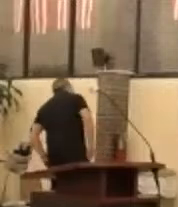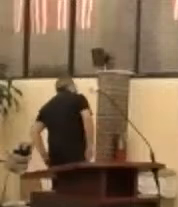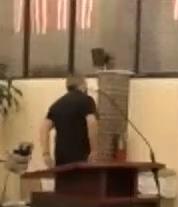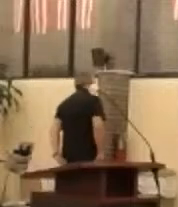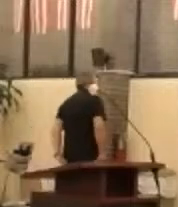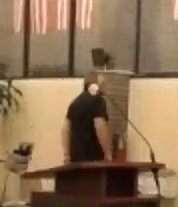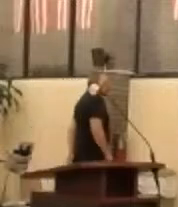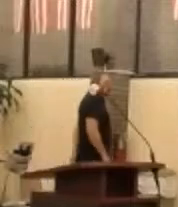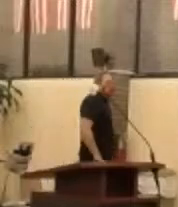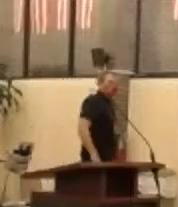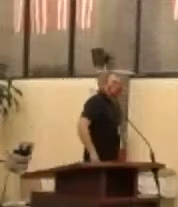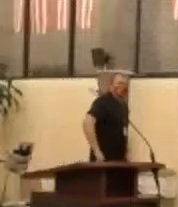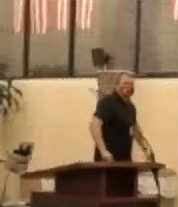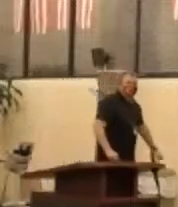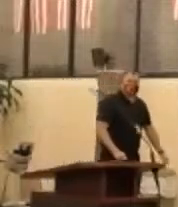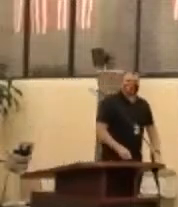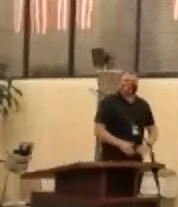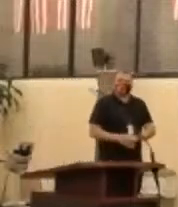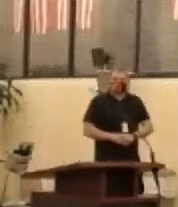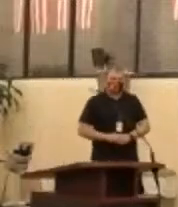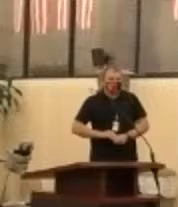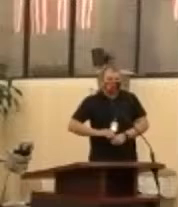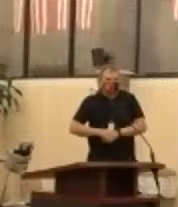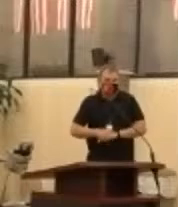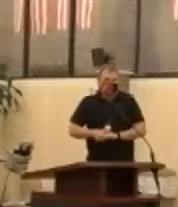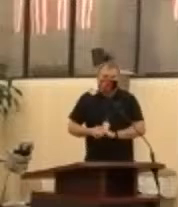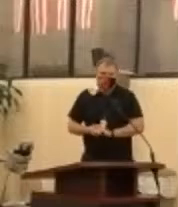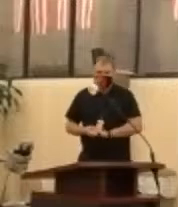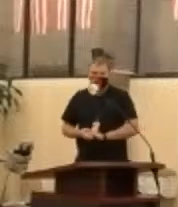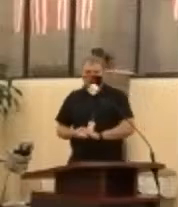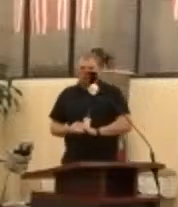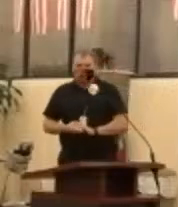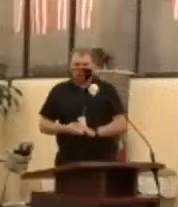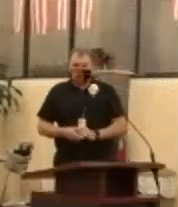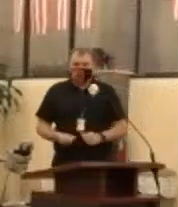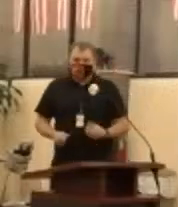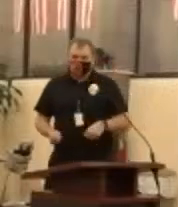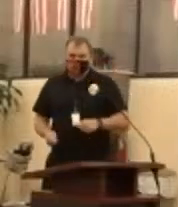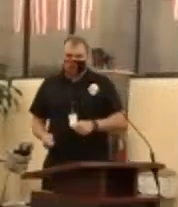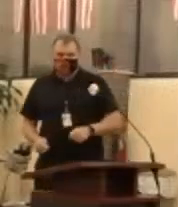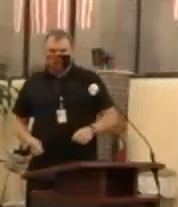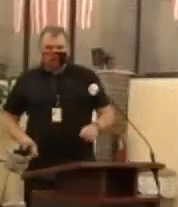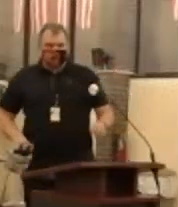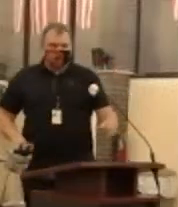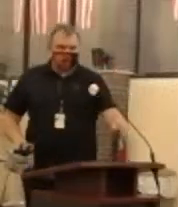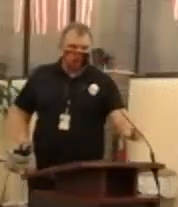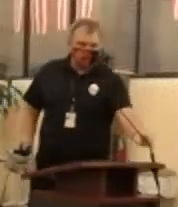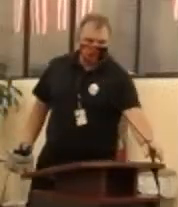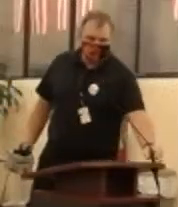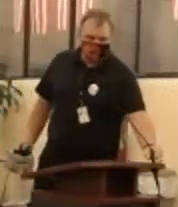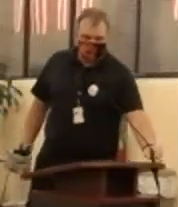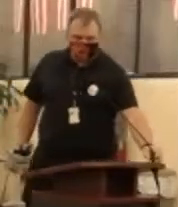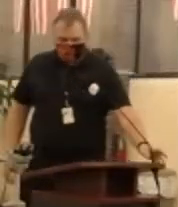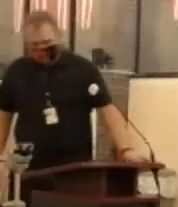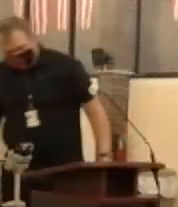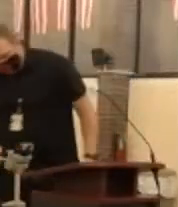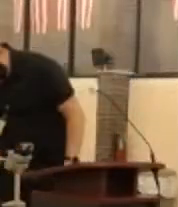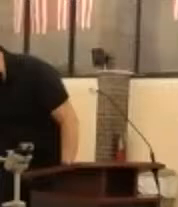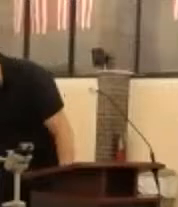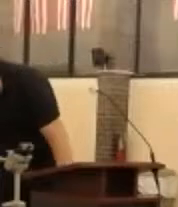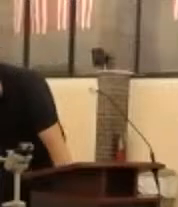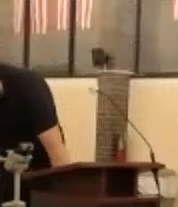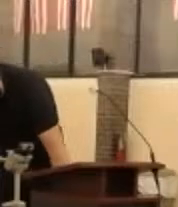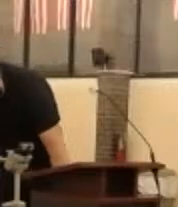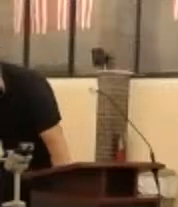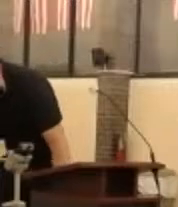Hey, Steve, it's Kevin. I just want to go on record that I have reviewed this plan, and this is the first time that I noted